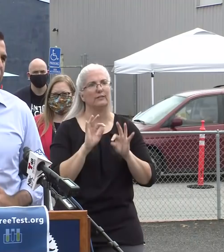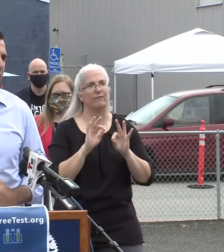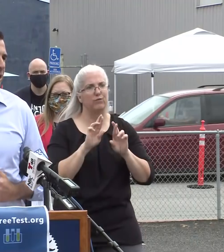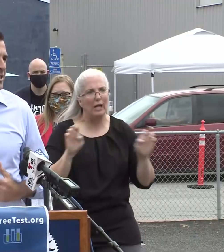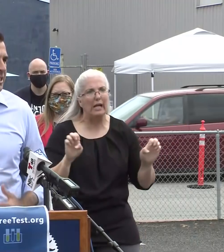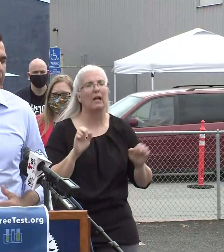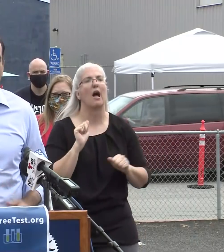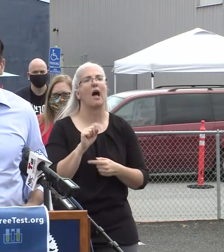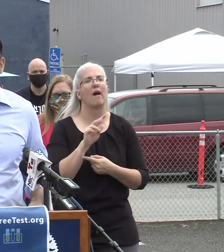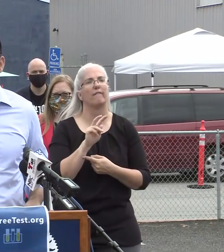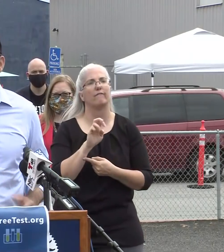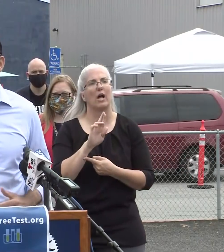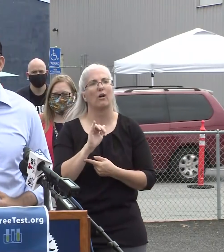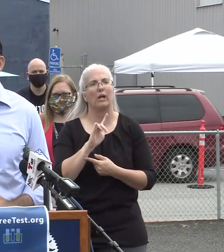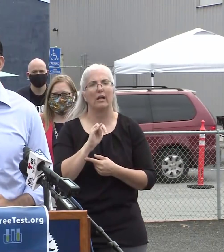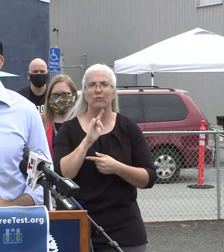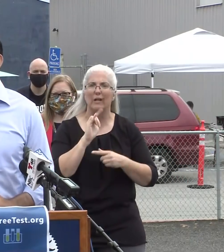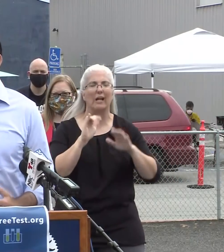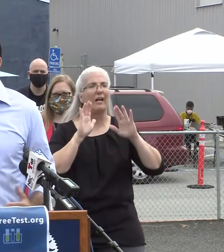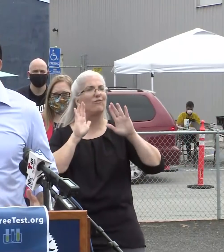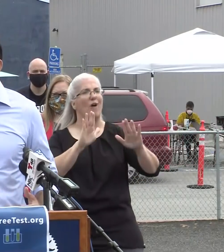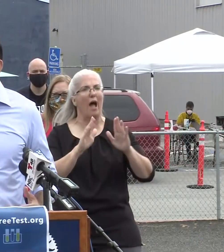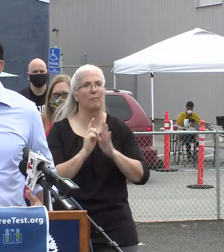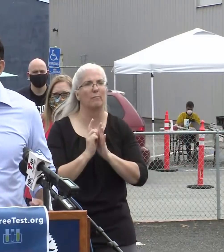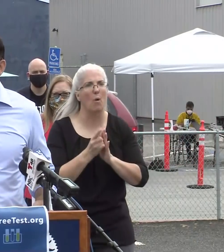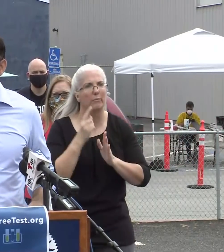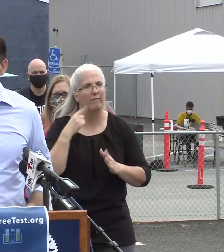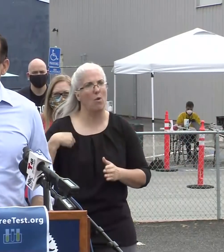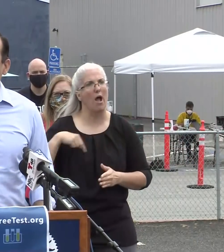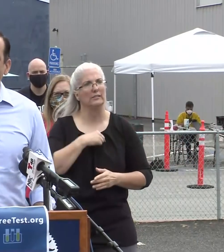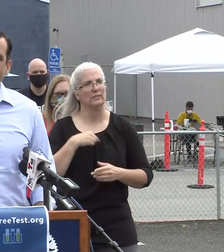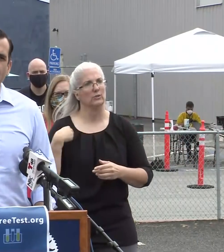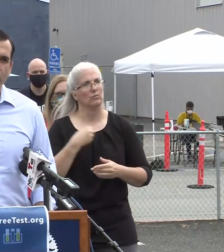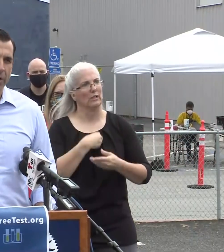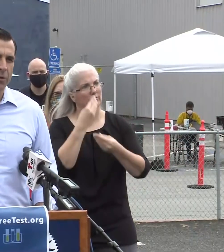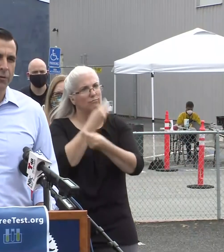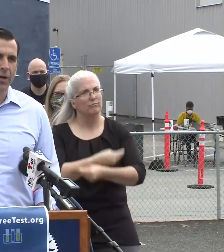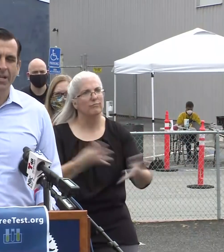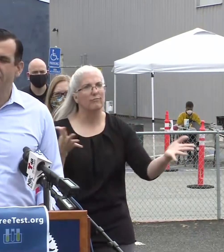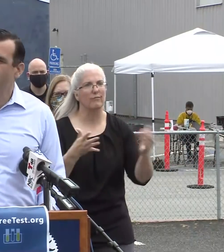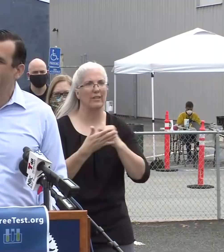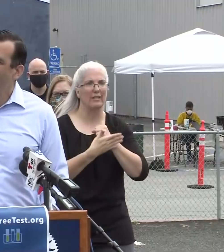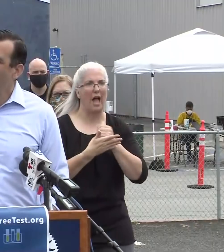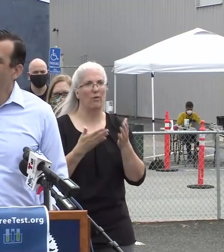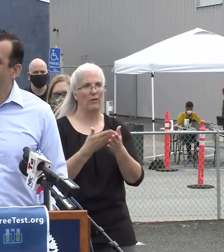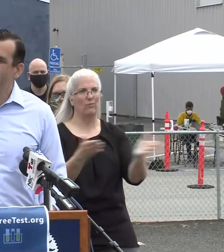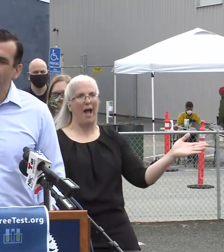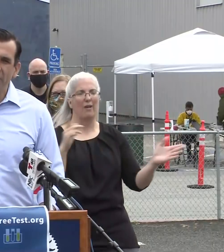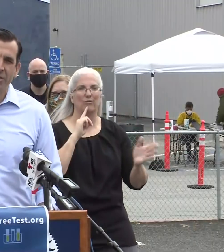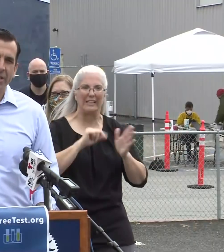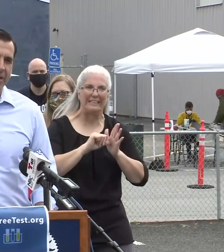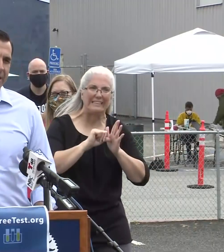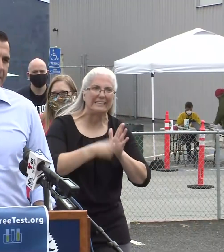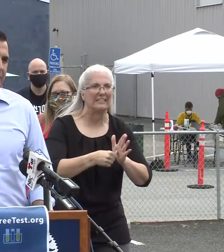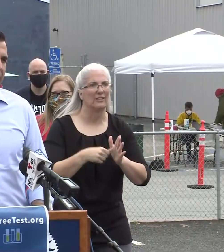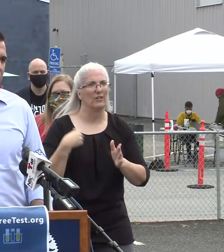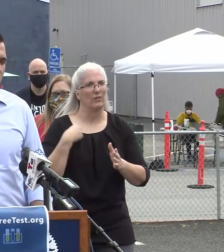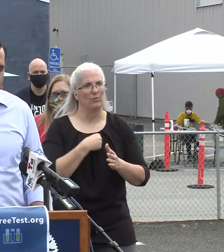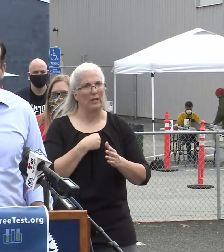as we are scaling the amount of testing countywide. That's critical for us as we try to reach